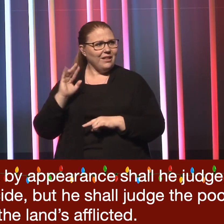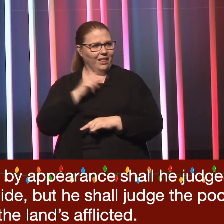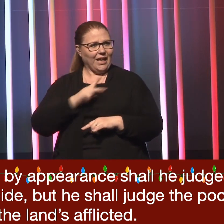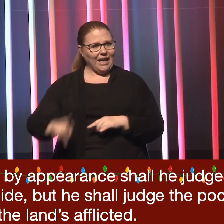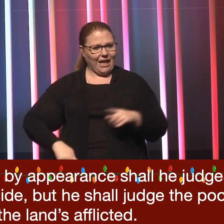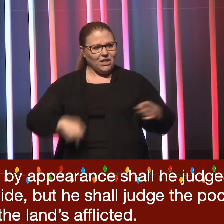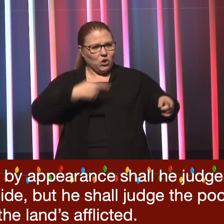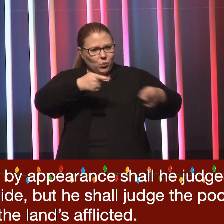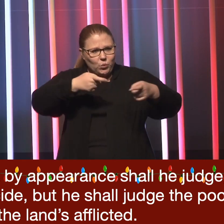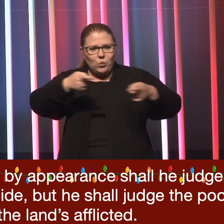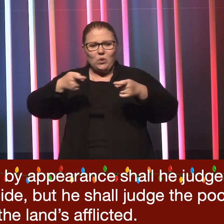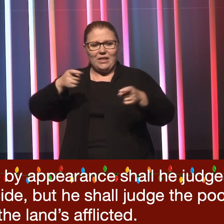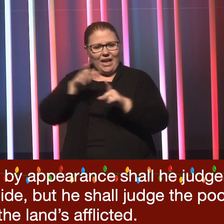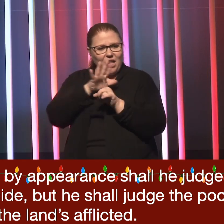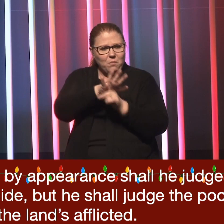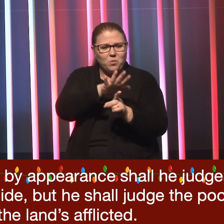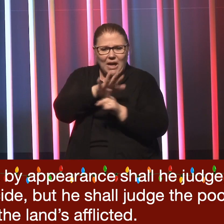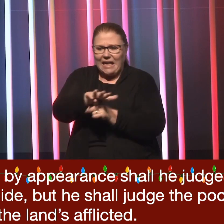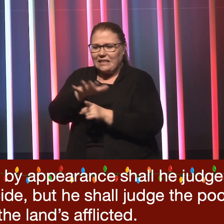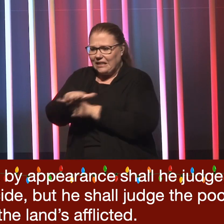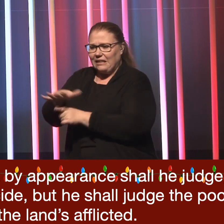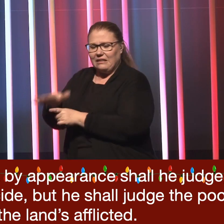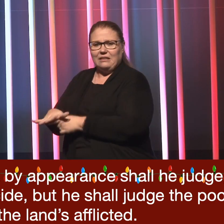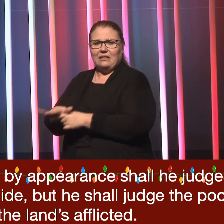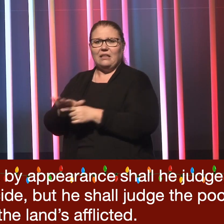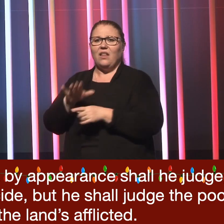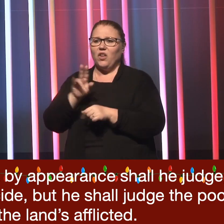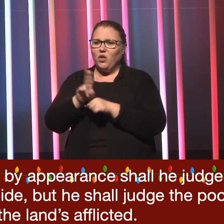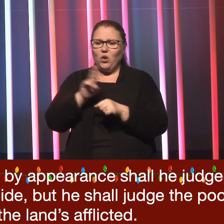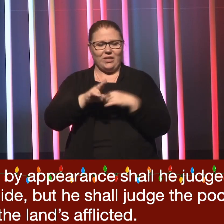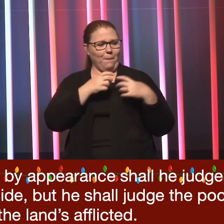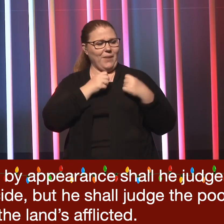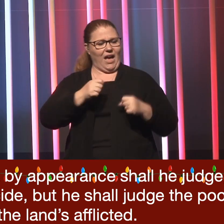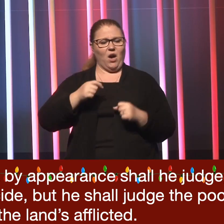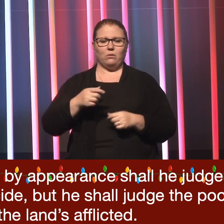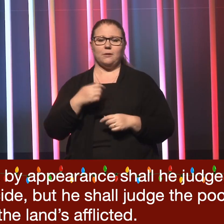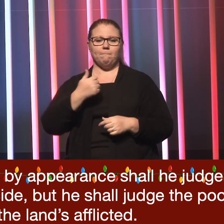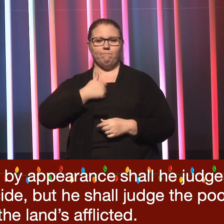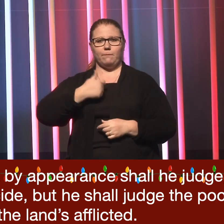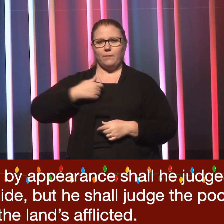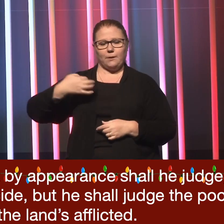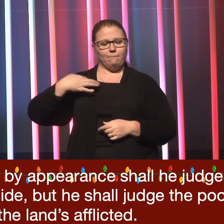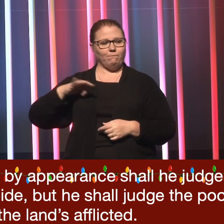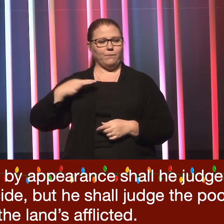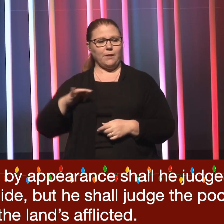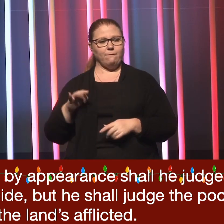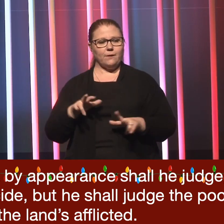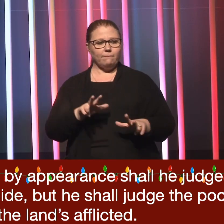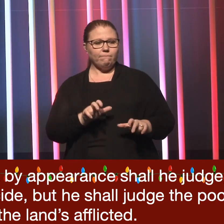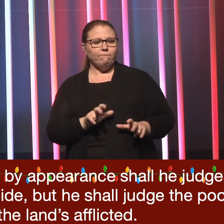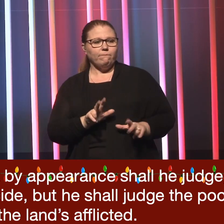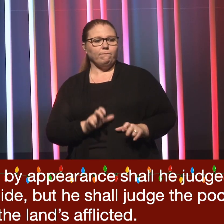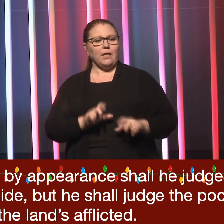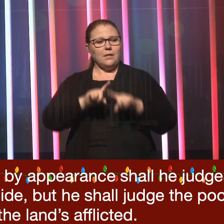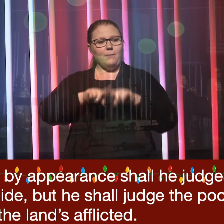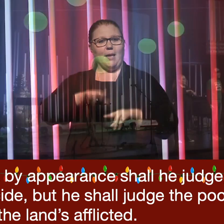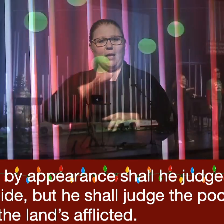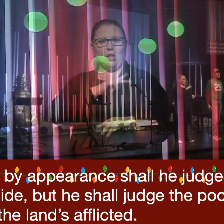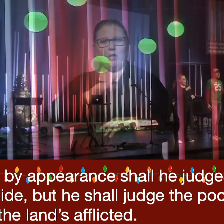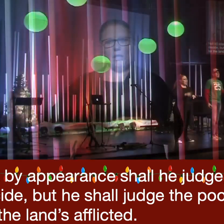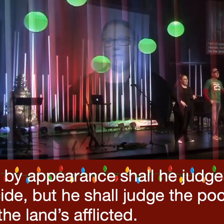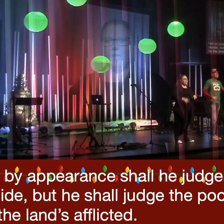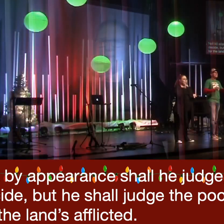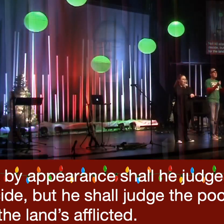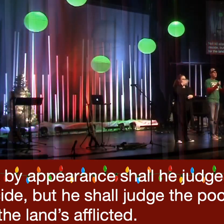are ruling over and oppressing, as they're using their power for their own gain, as they're relying on alliances with kings and not on